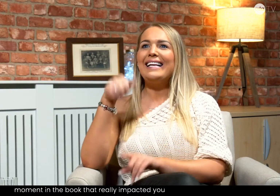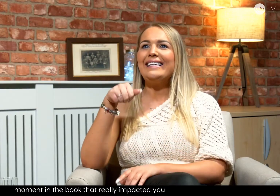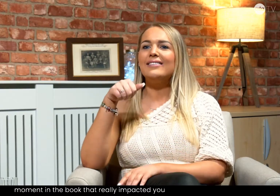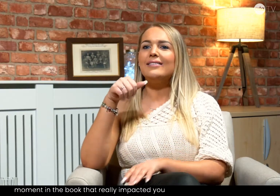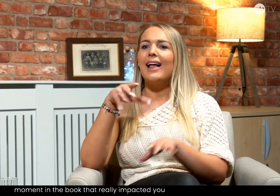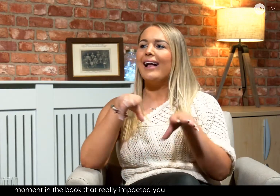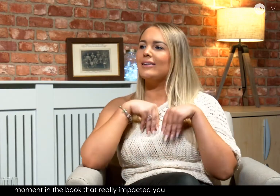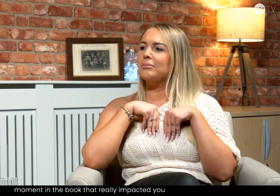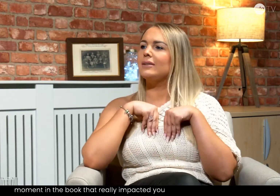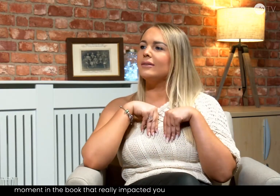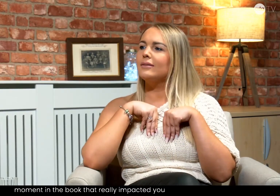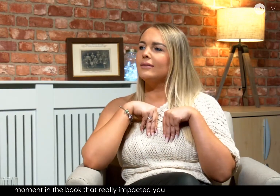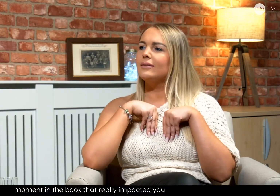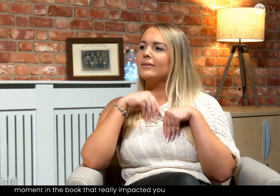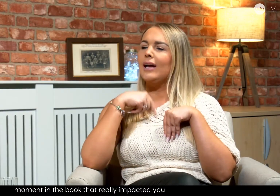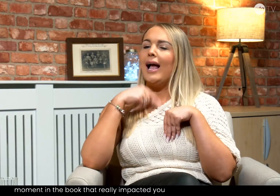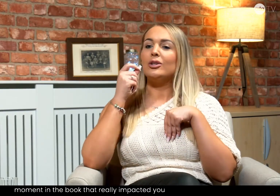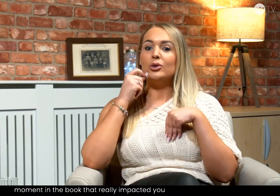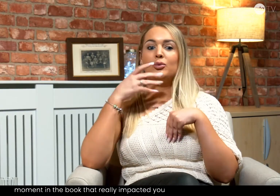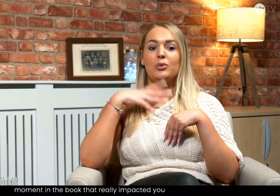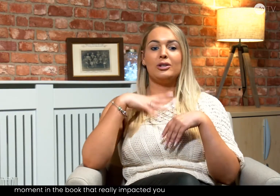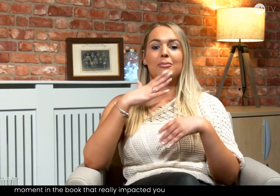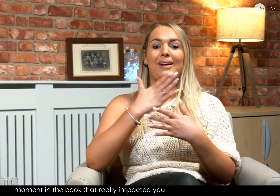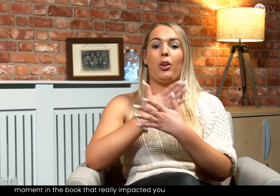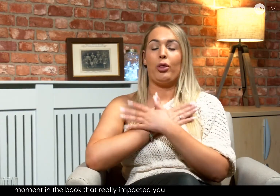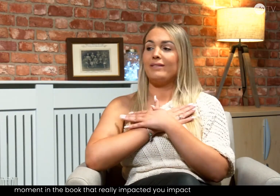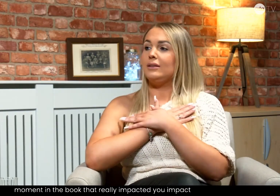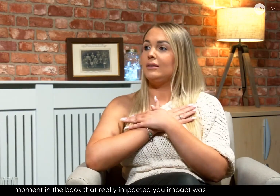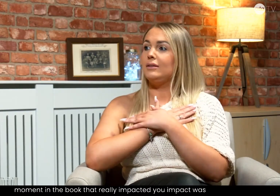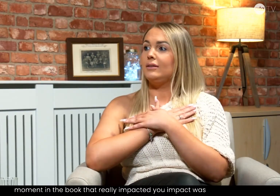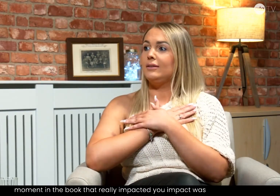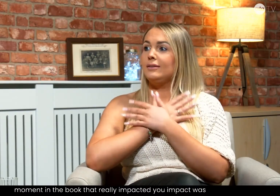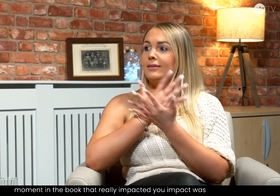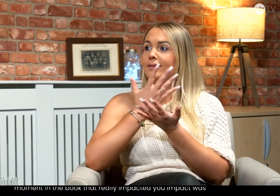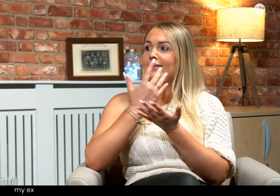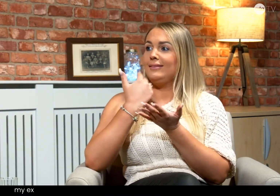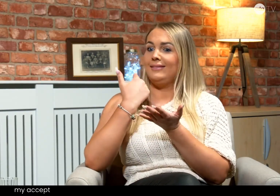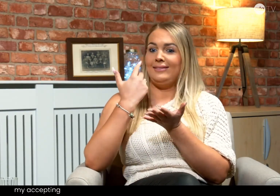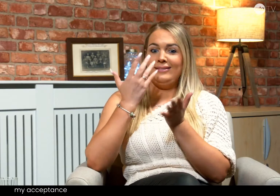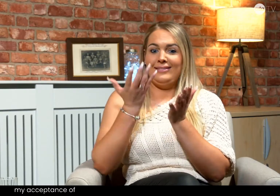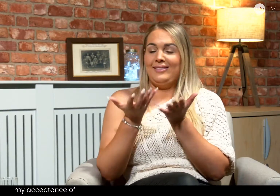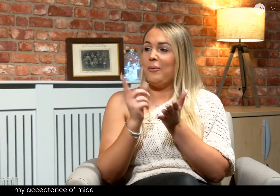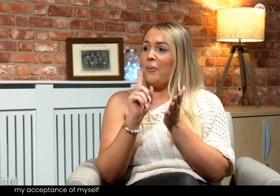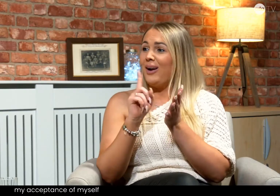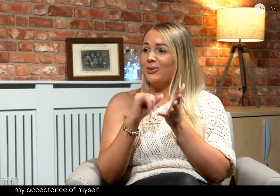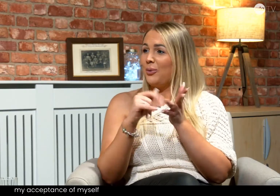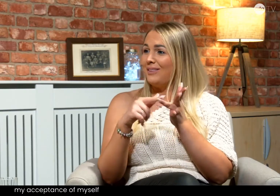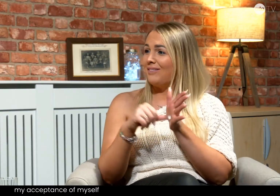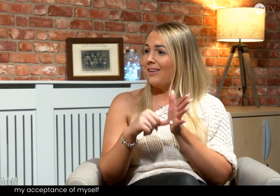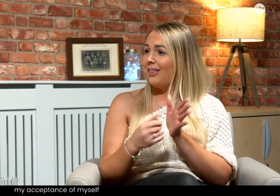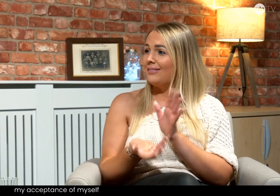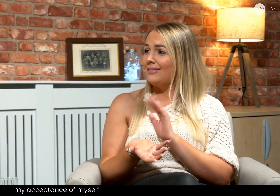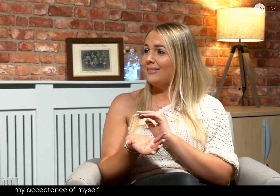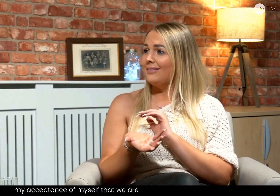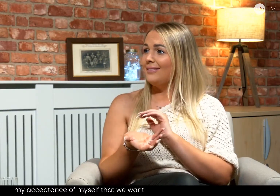I think the main impact was my acceptance of myself. That we all want to be accepted, we all want to be